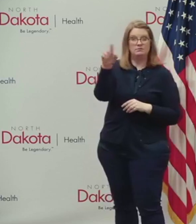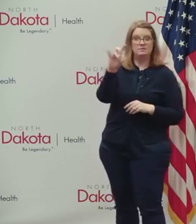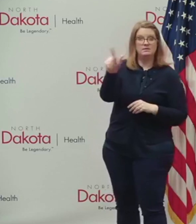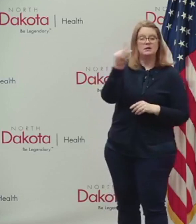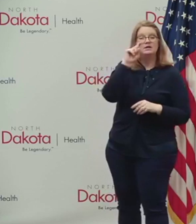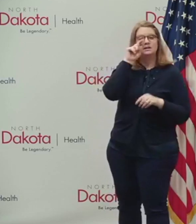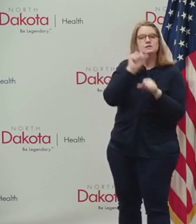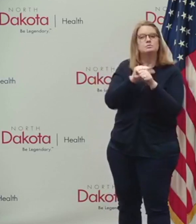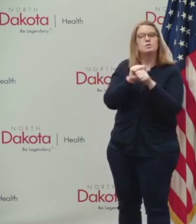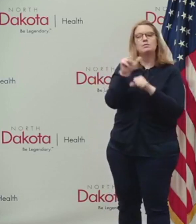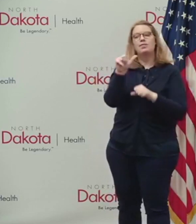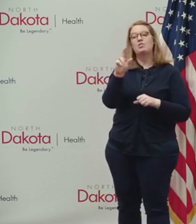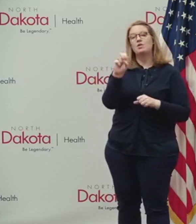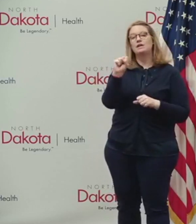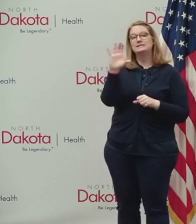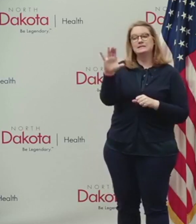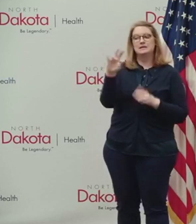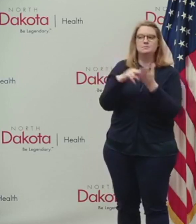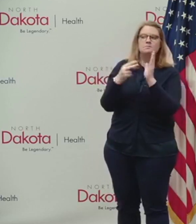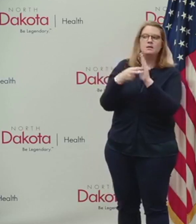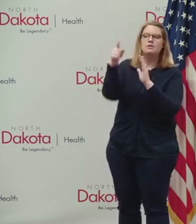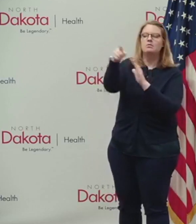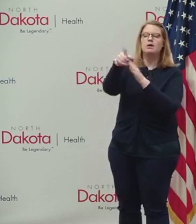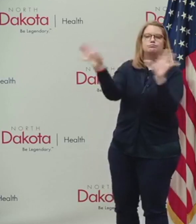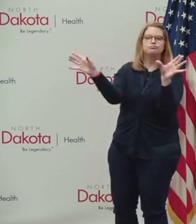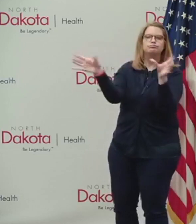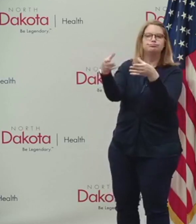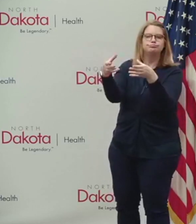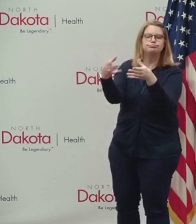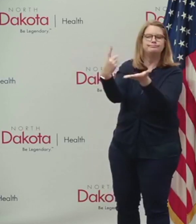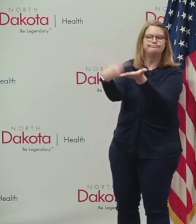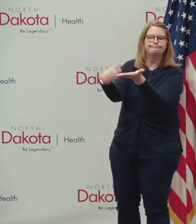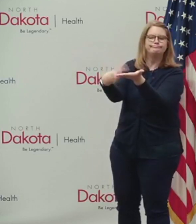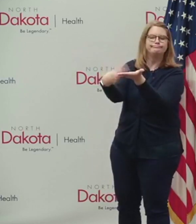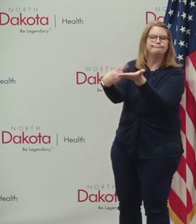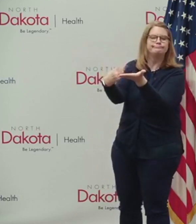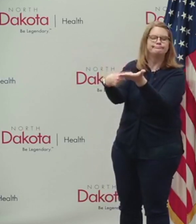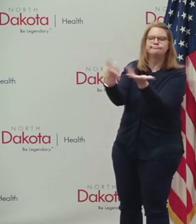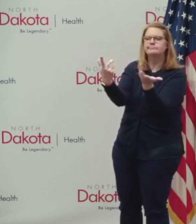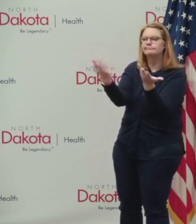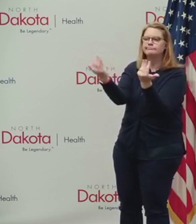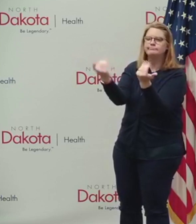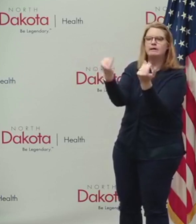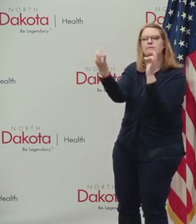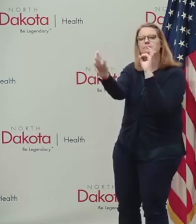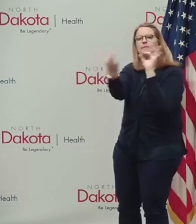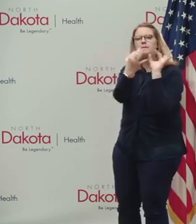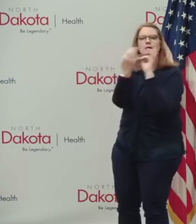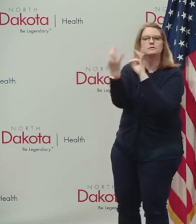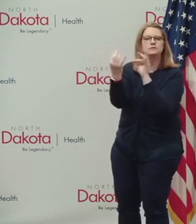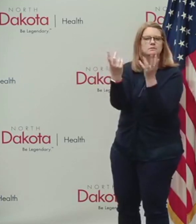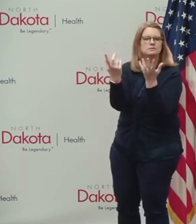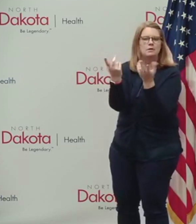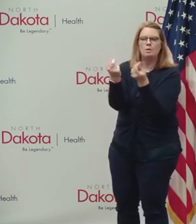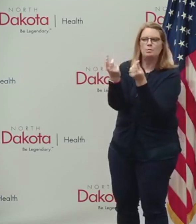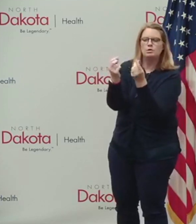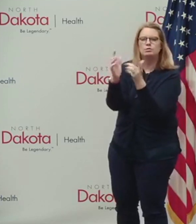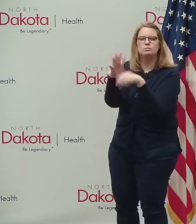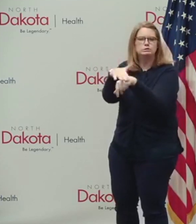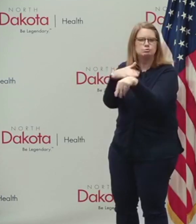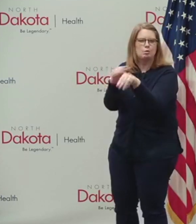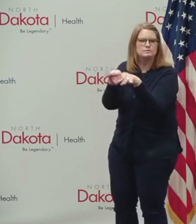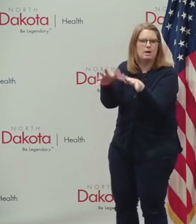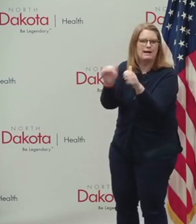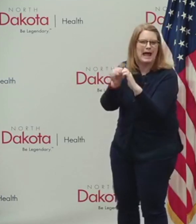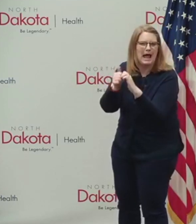Lake Region Community College to bring together a community meeting today for ideas about how to brainstorm on slowing the spread. And I know that he's